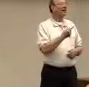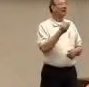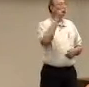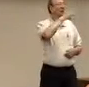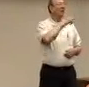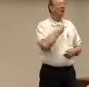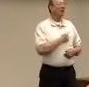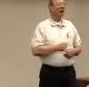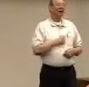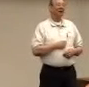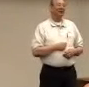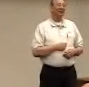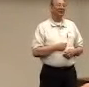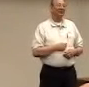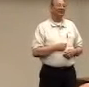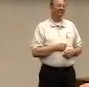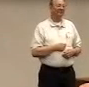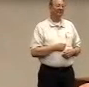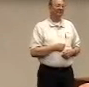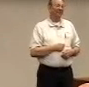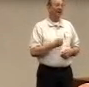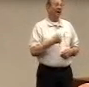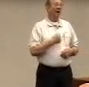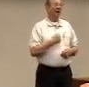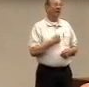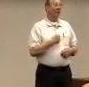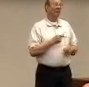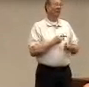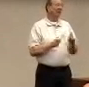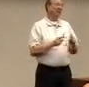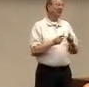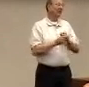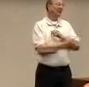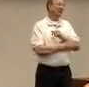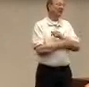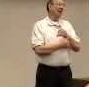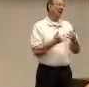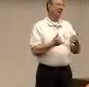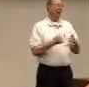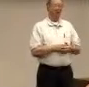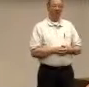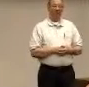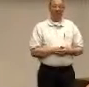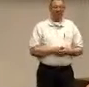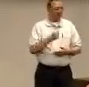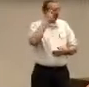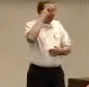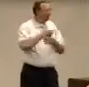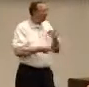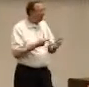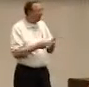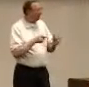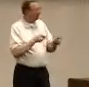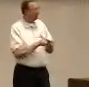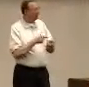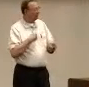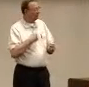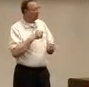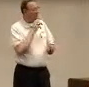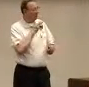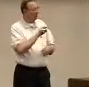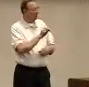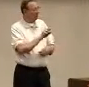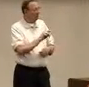some things that sound weird, I apologize. I am of a different land right now. I want you to think about this as we talk